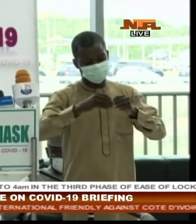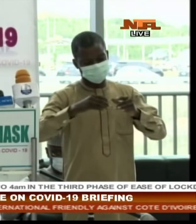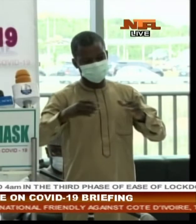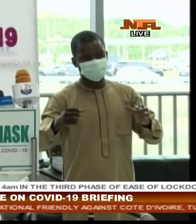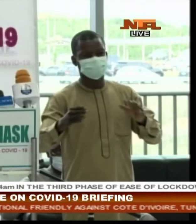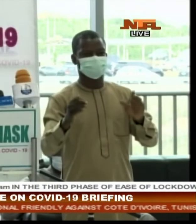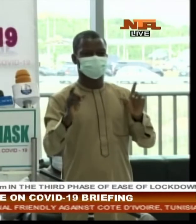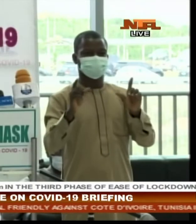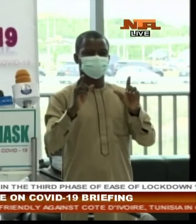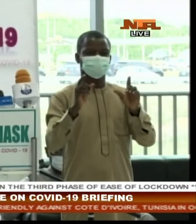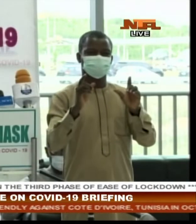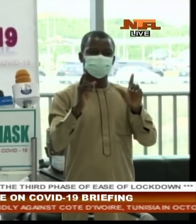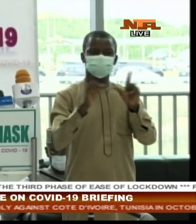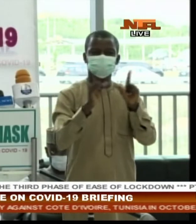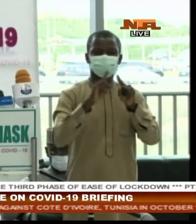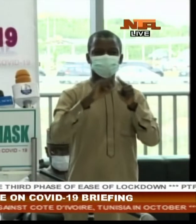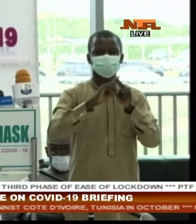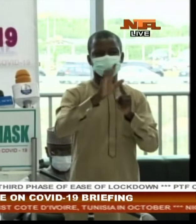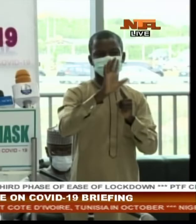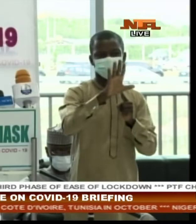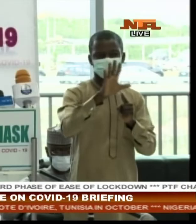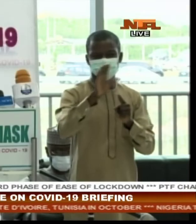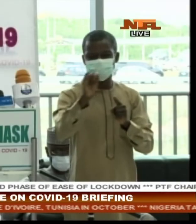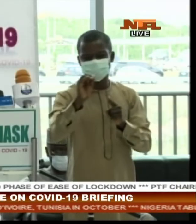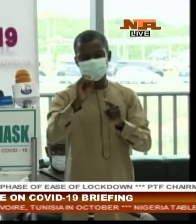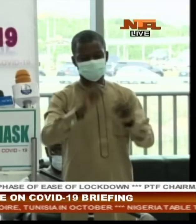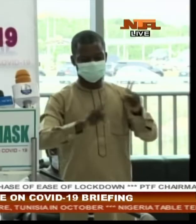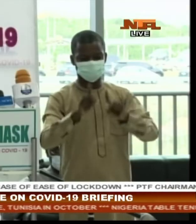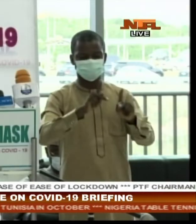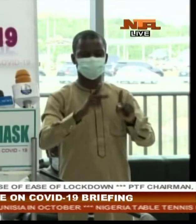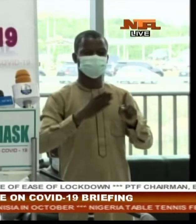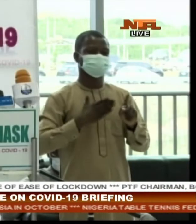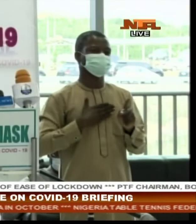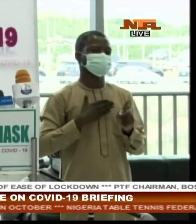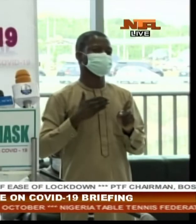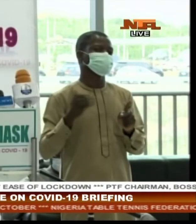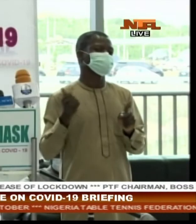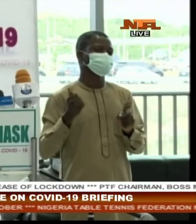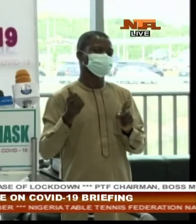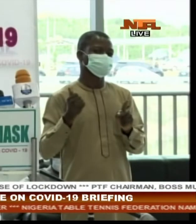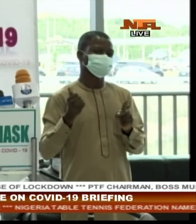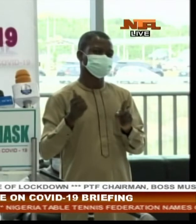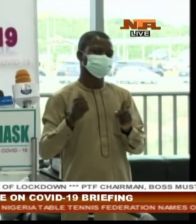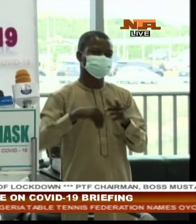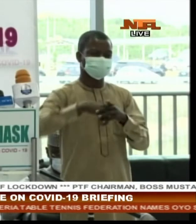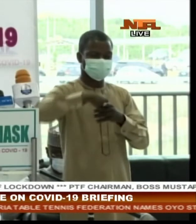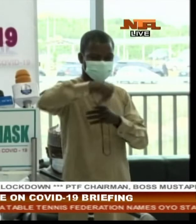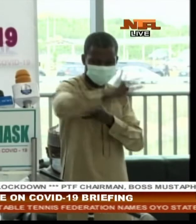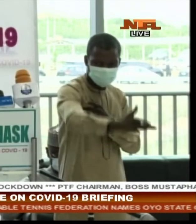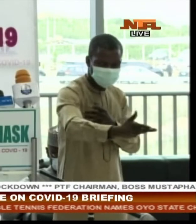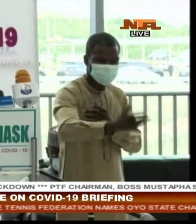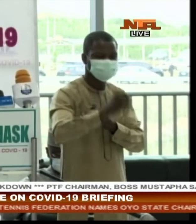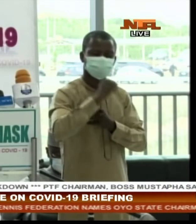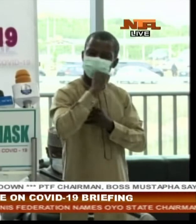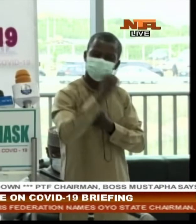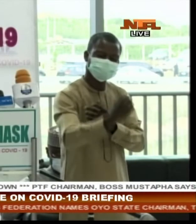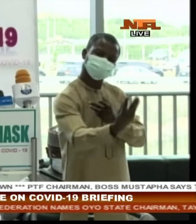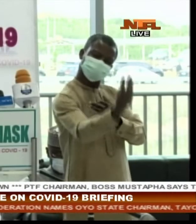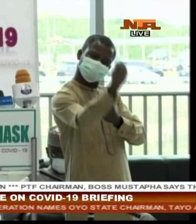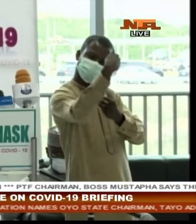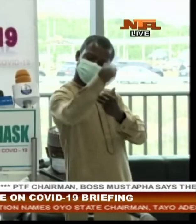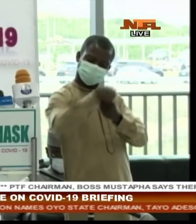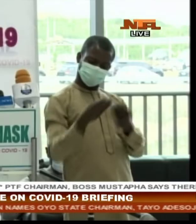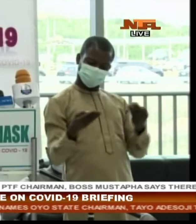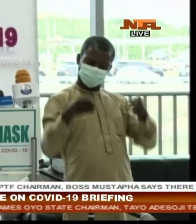the limit to 50 people, preferably outdoors, not in enclosed